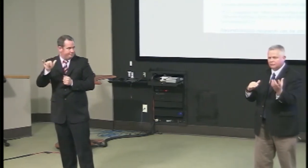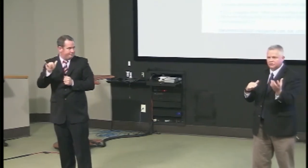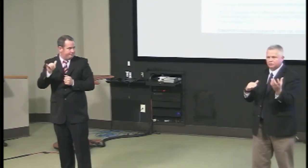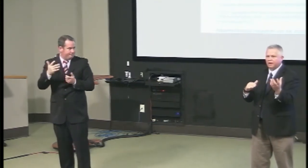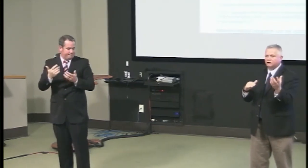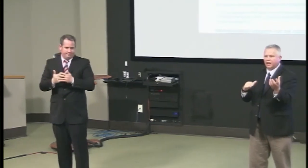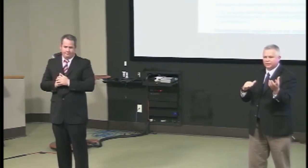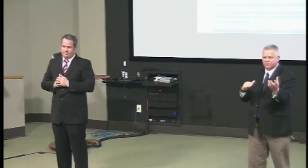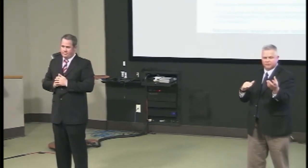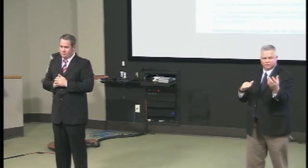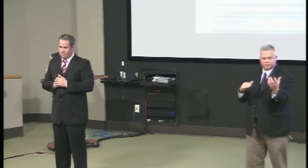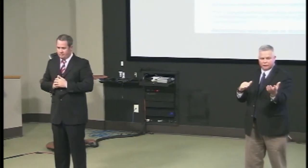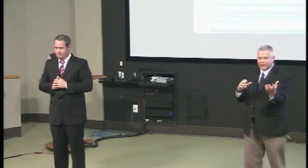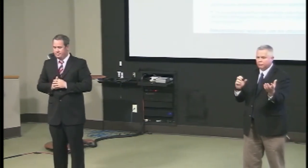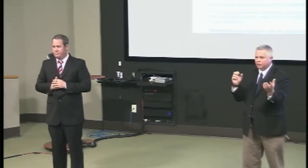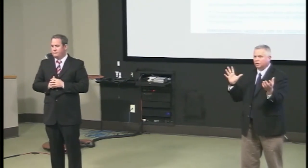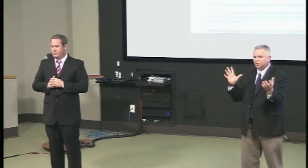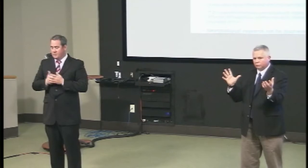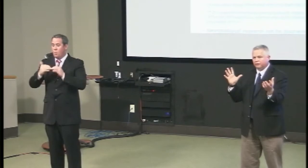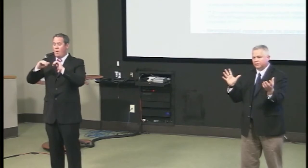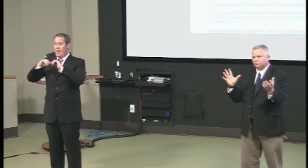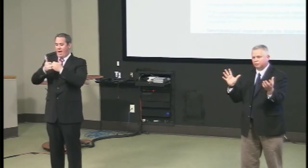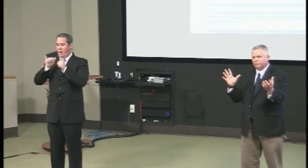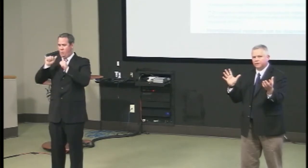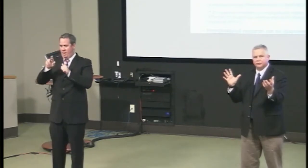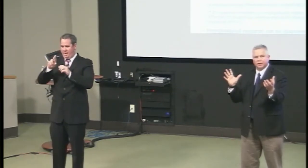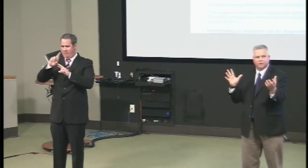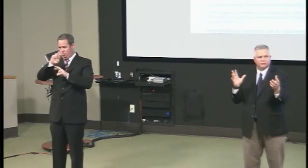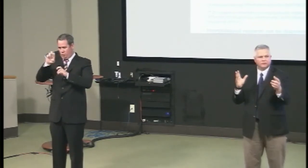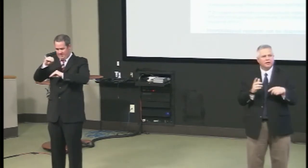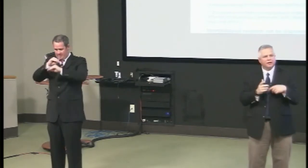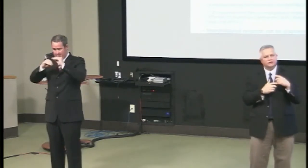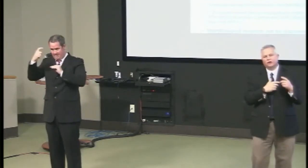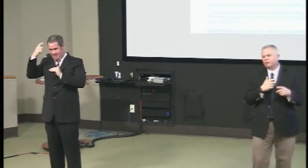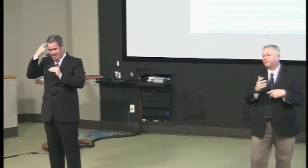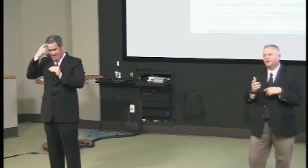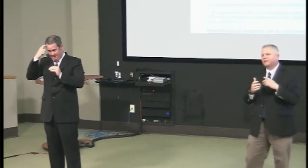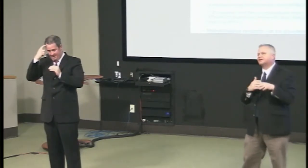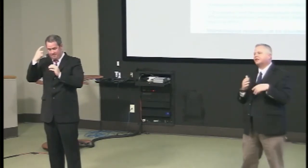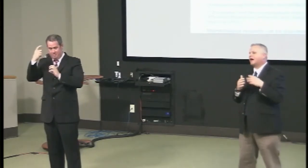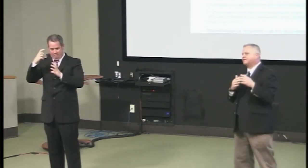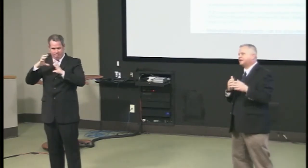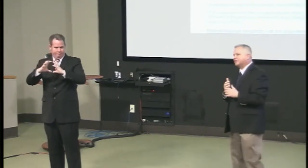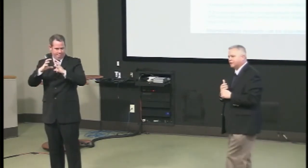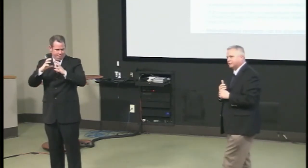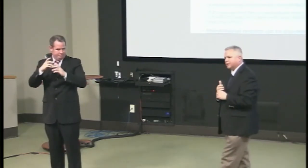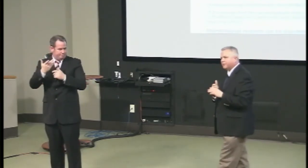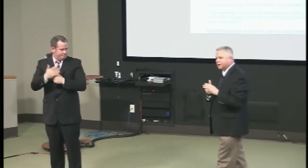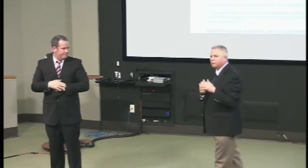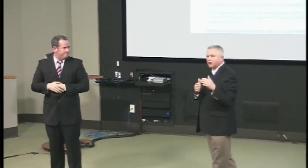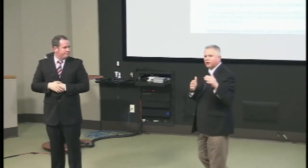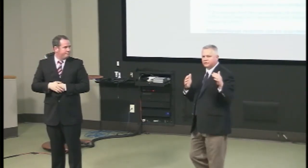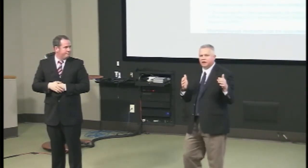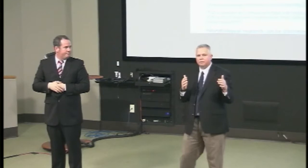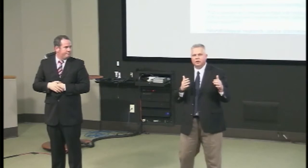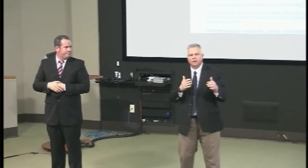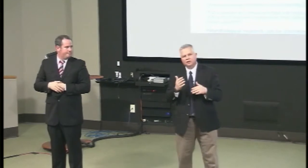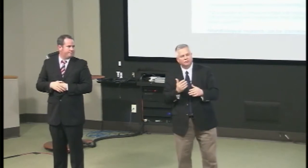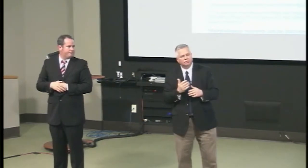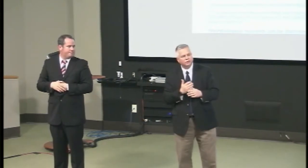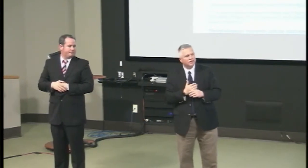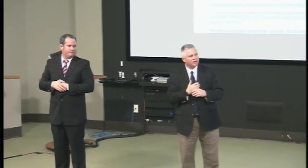connect specialized systems for language with visual representations. And so this is a lot of detail. It may go beyond